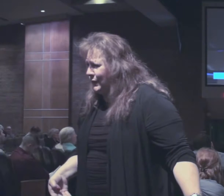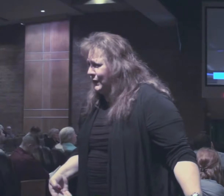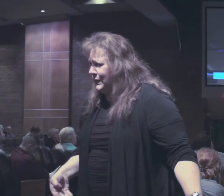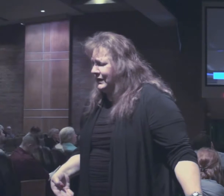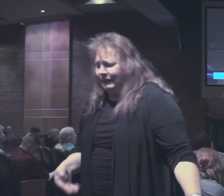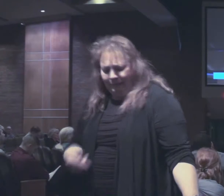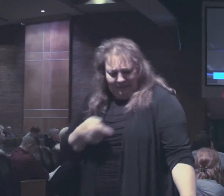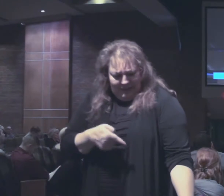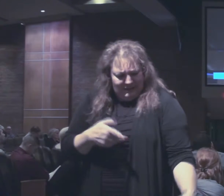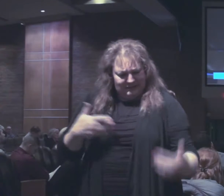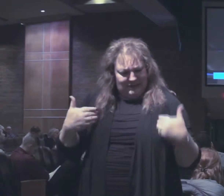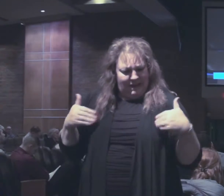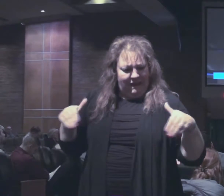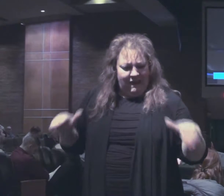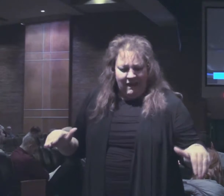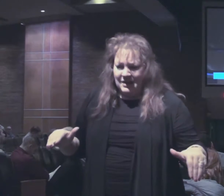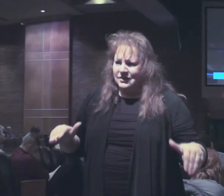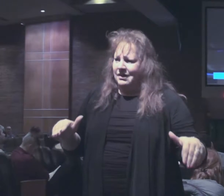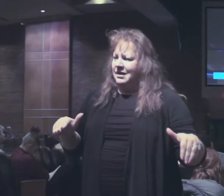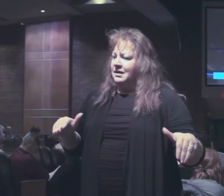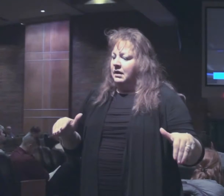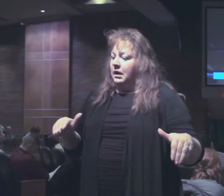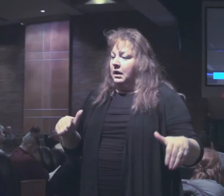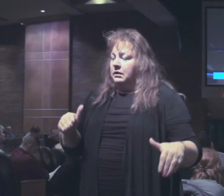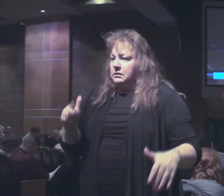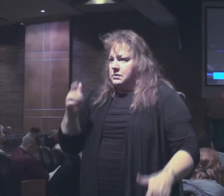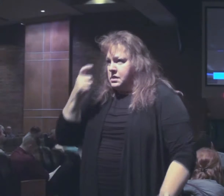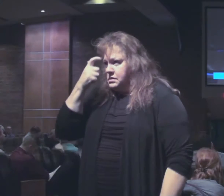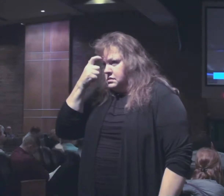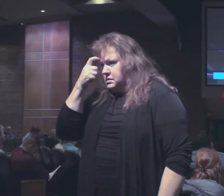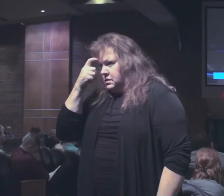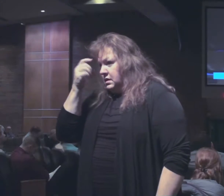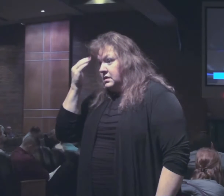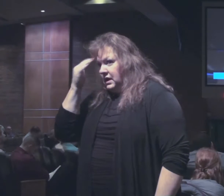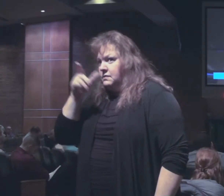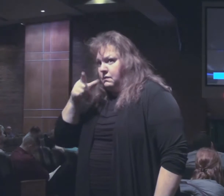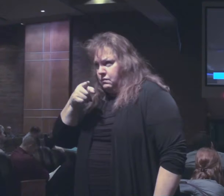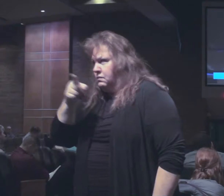The devil and his angels and his servants don't forget who you are,